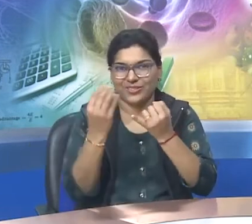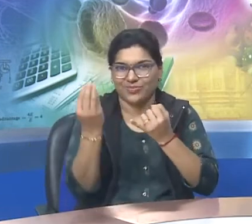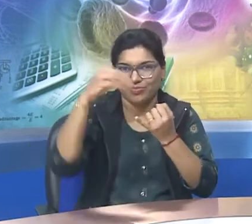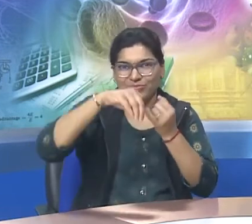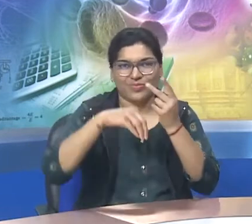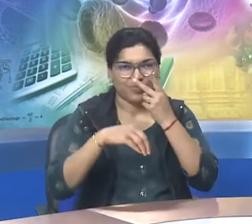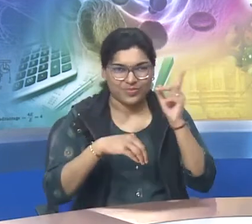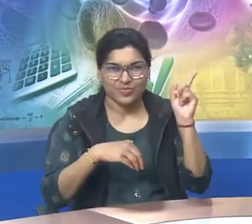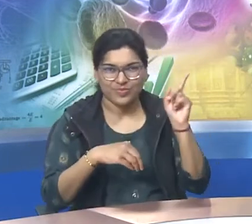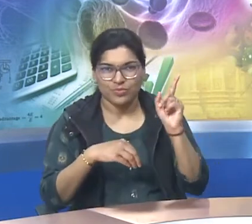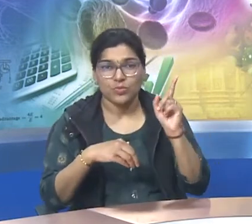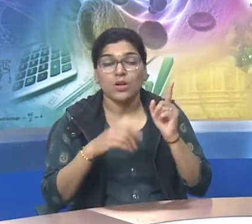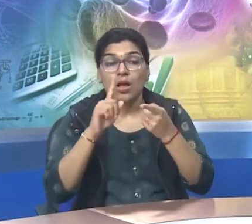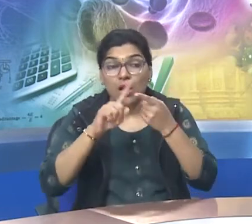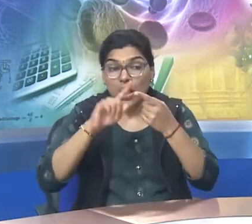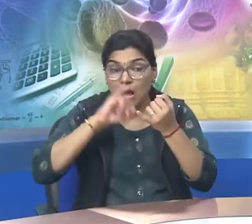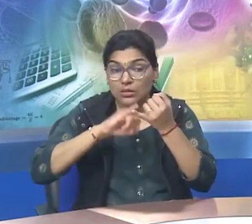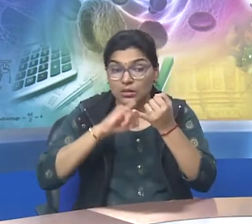call her poetess.